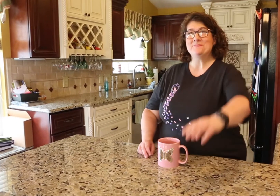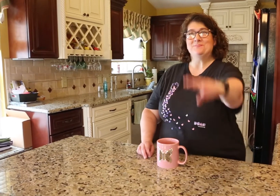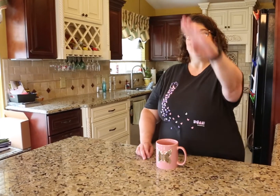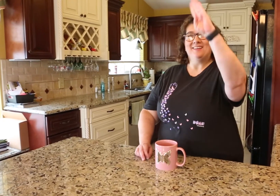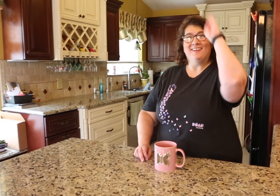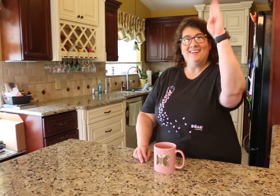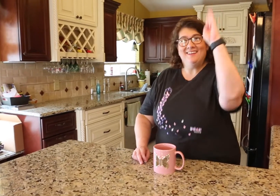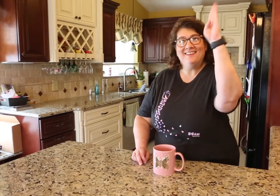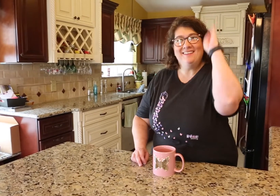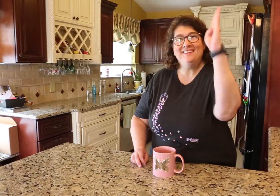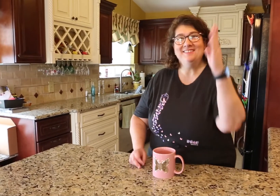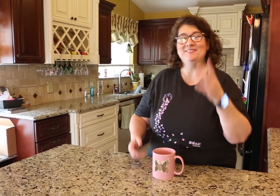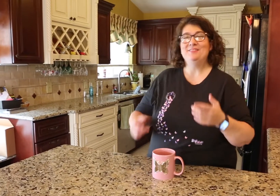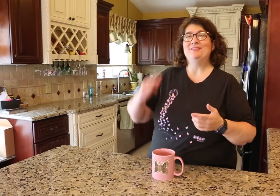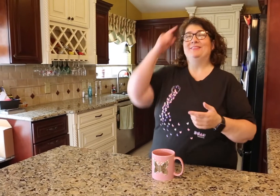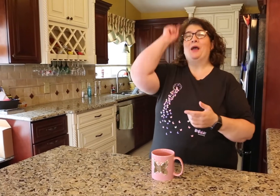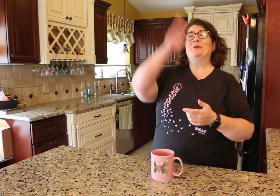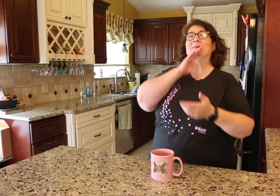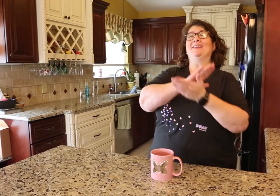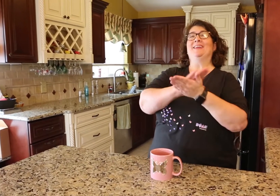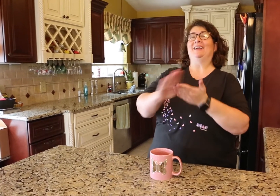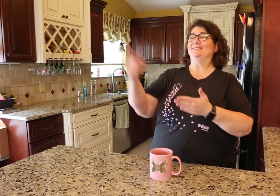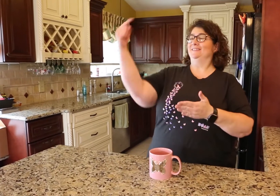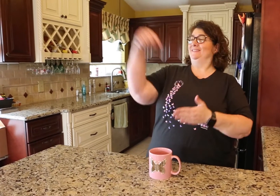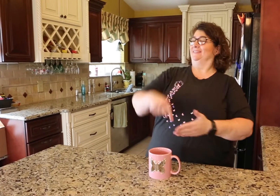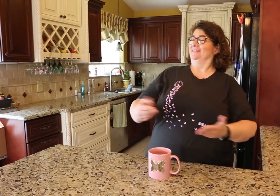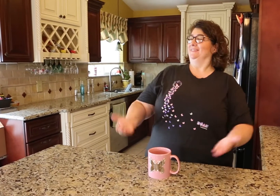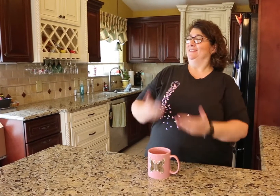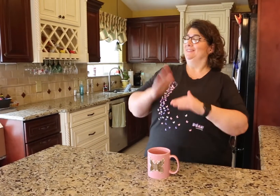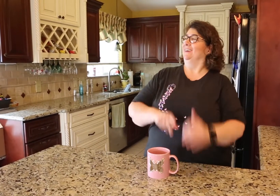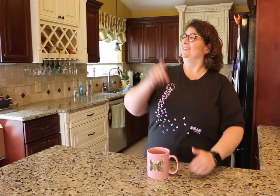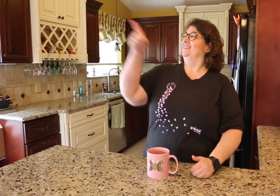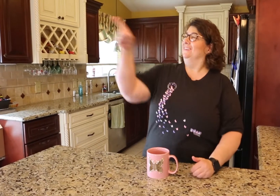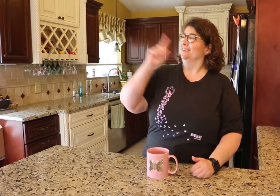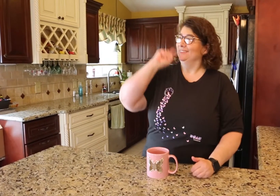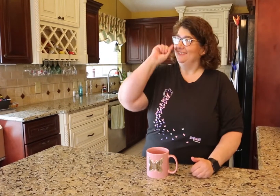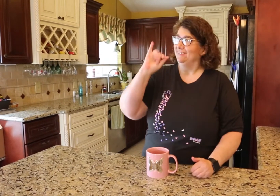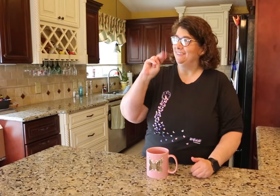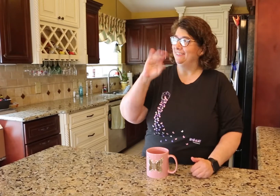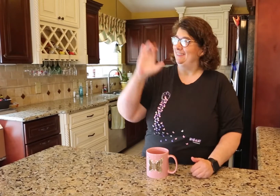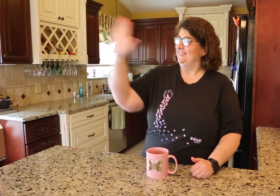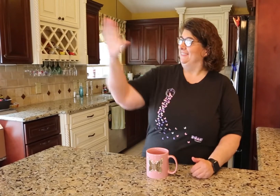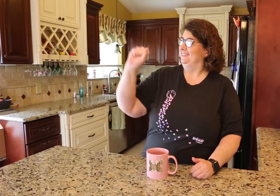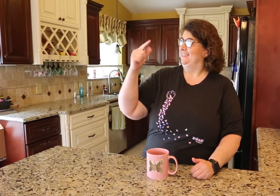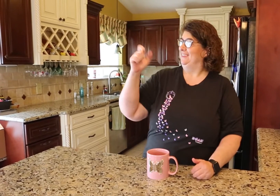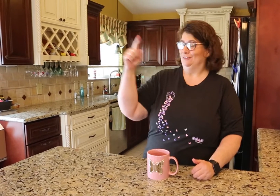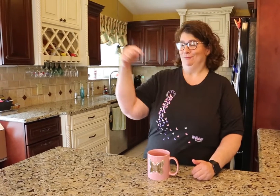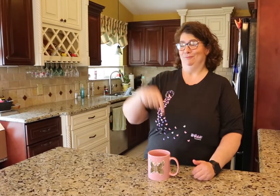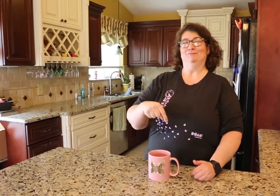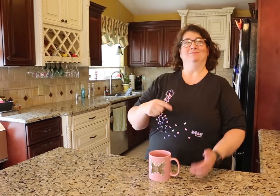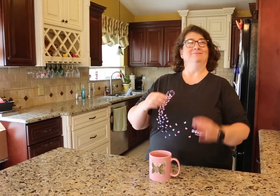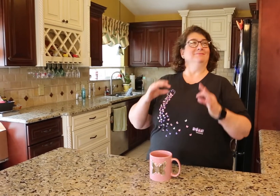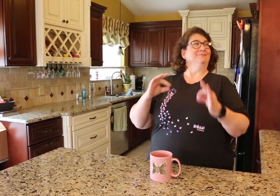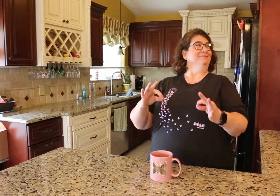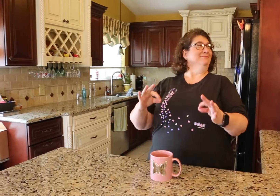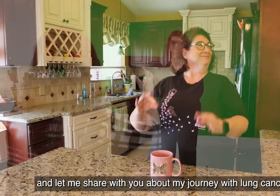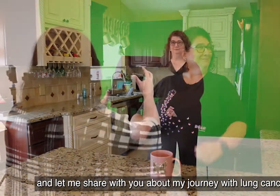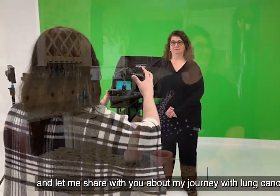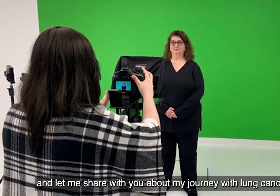Oh, well, hello there. I thought it'd be nice to step away from the stage at Deaf Inc. and let me